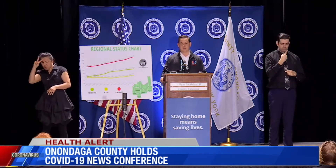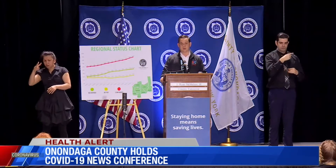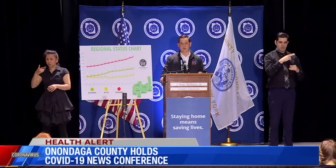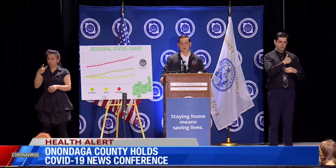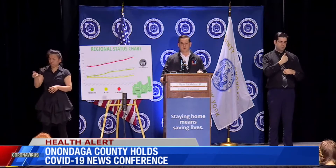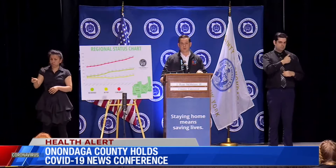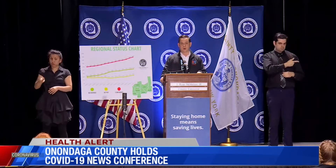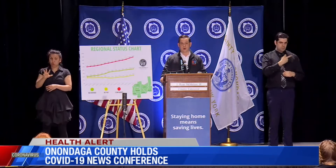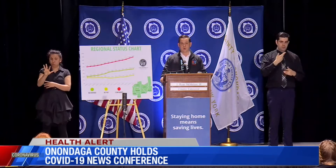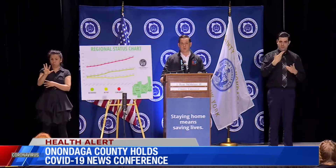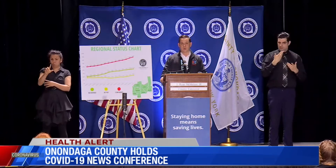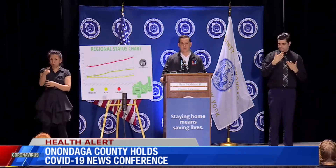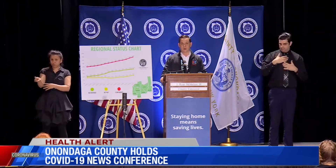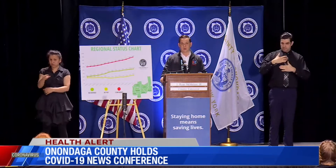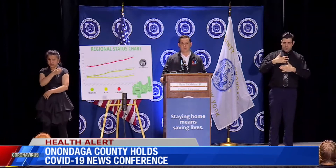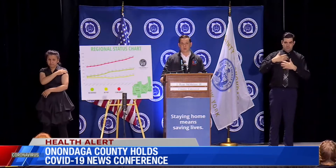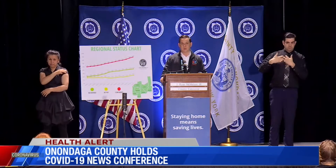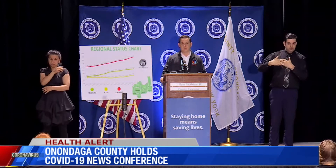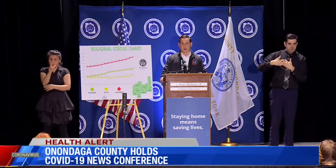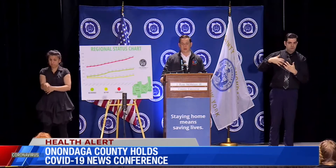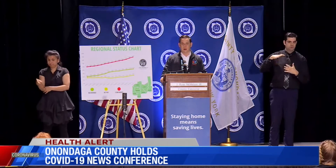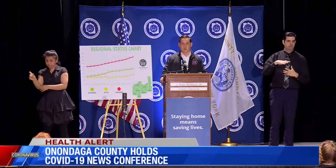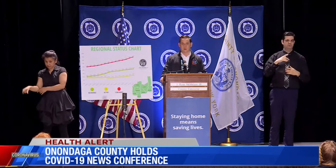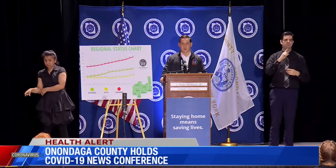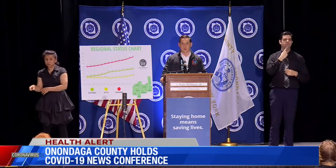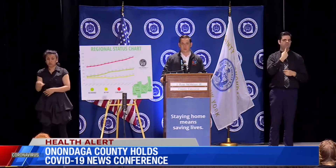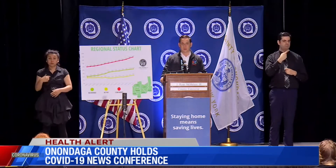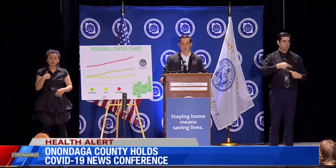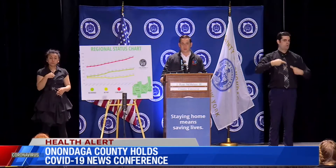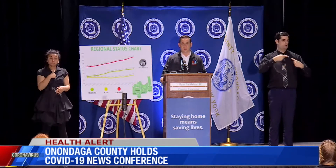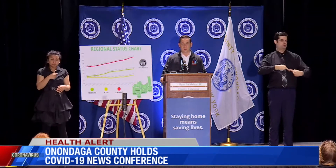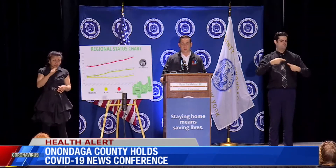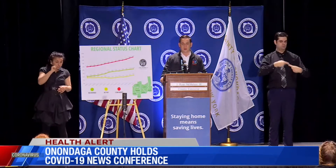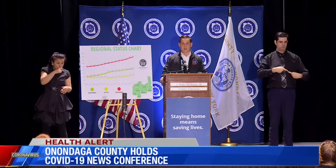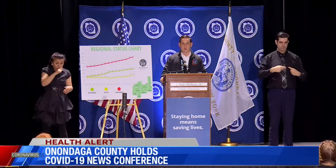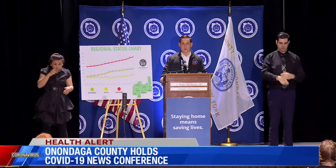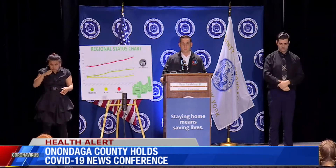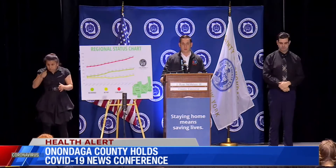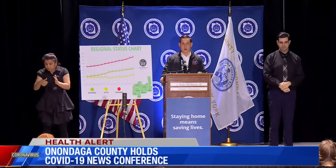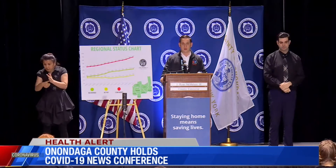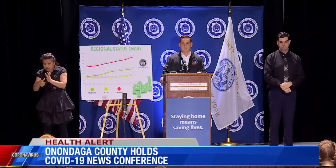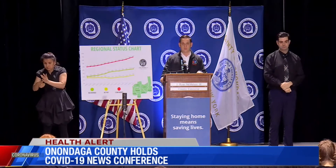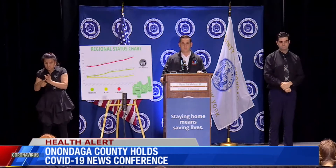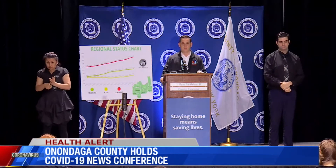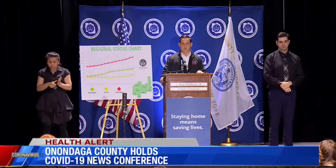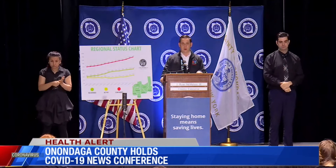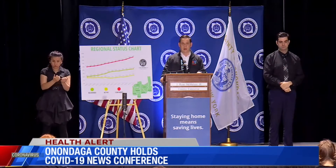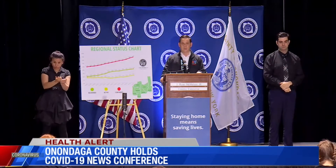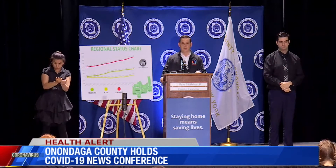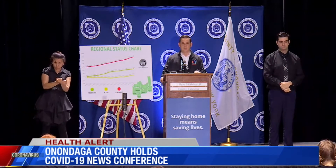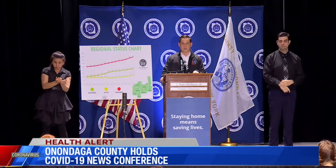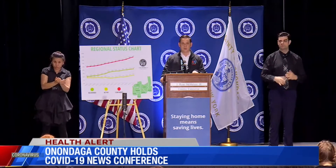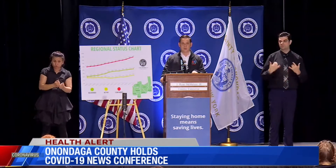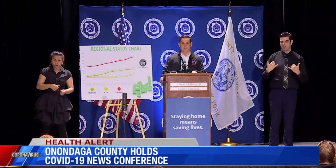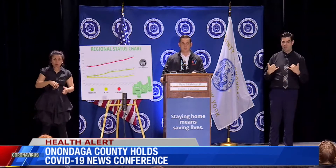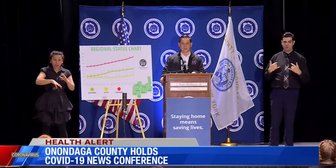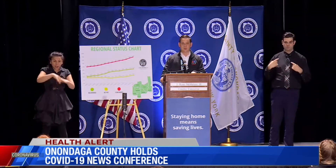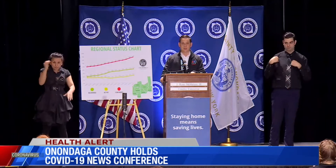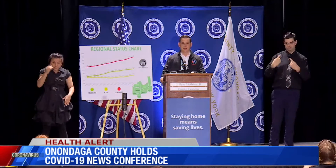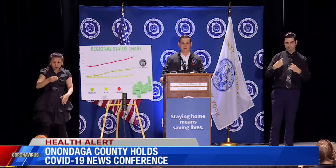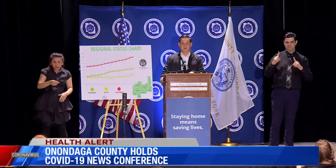this virus. We know right now in the community we have problems